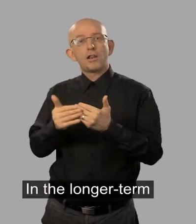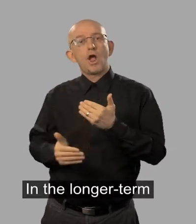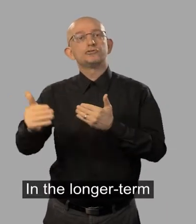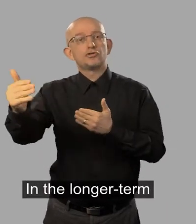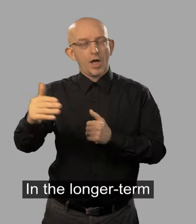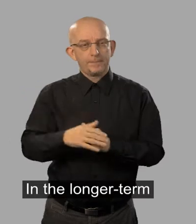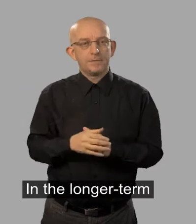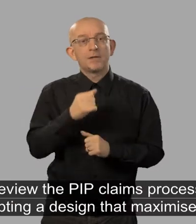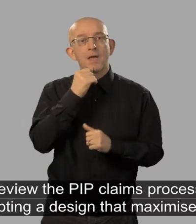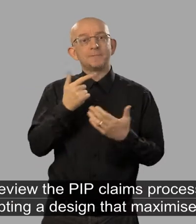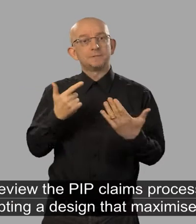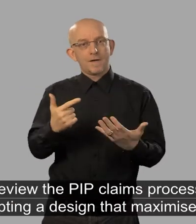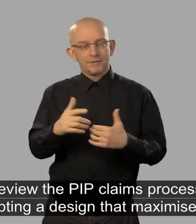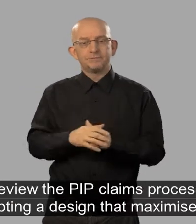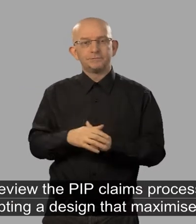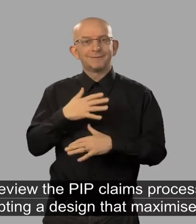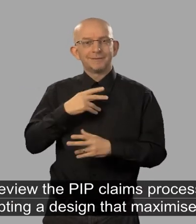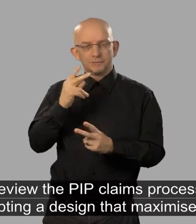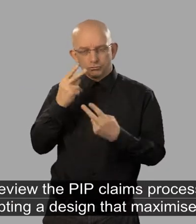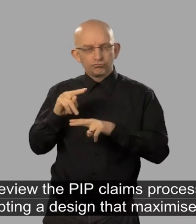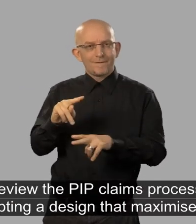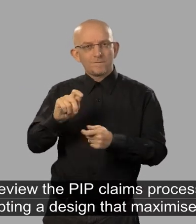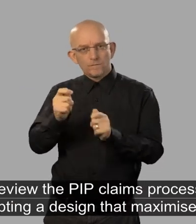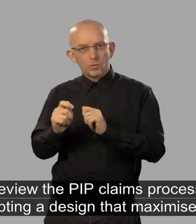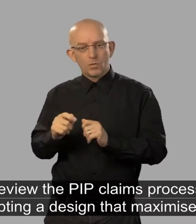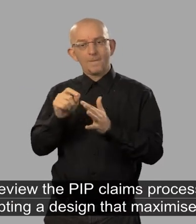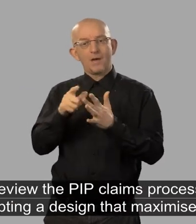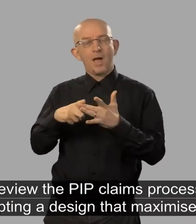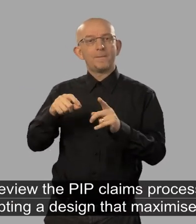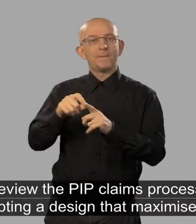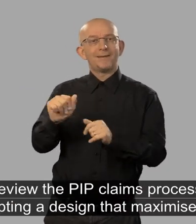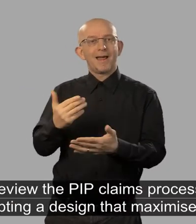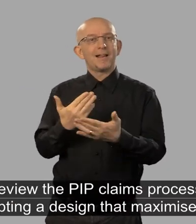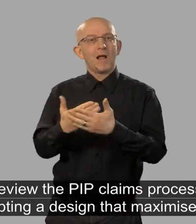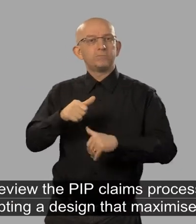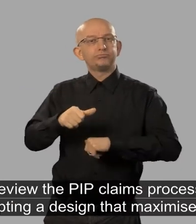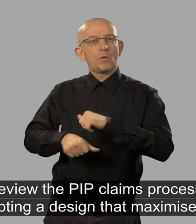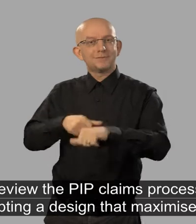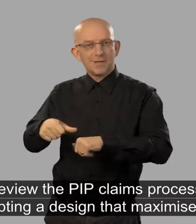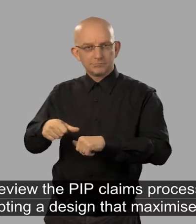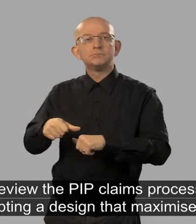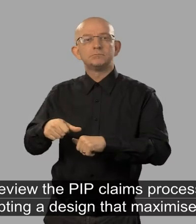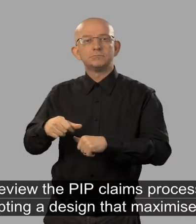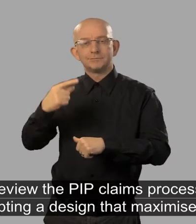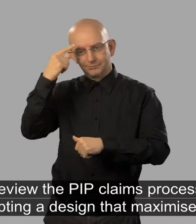the longer term, 7. Review the PIP claims process, adopting a design